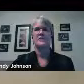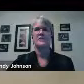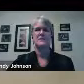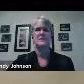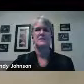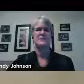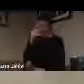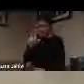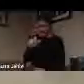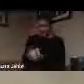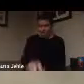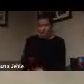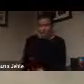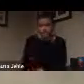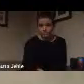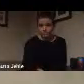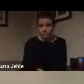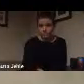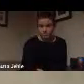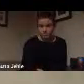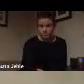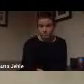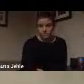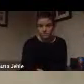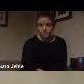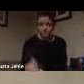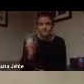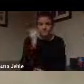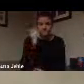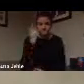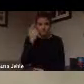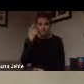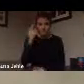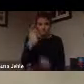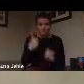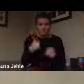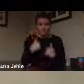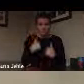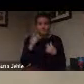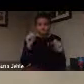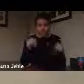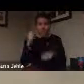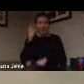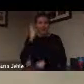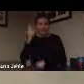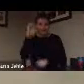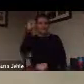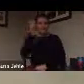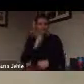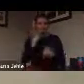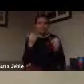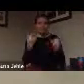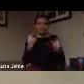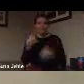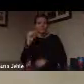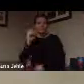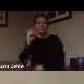how, Angela? Maybe if she sees you, how to. Because I can see Shauna now. Because I'm screen.